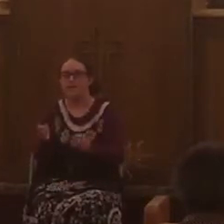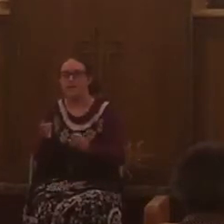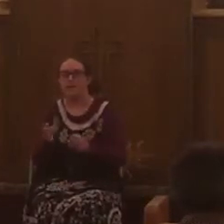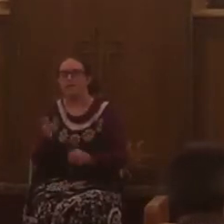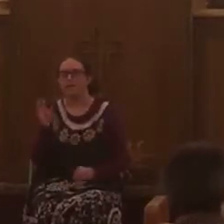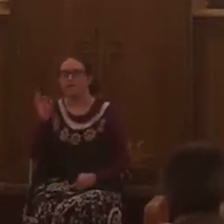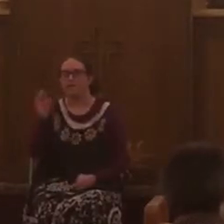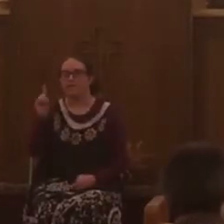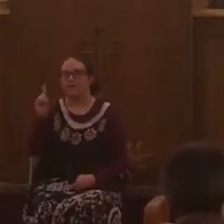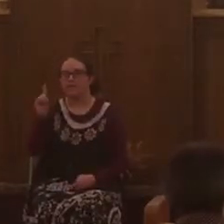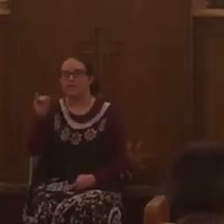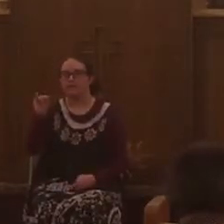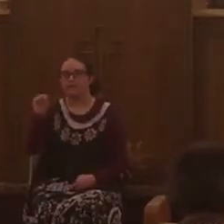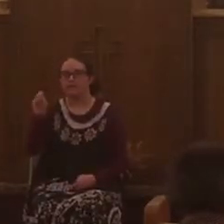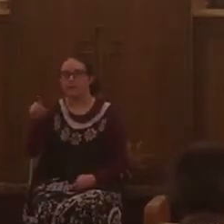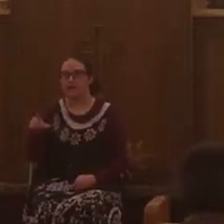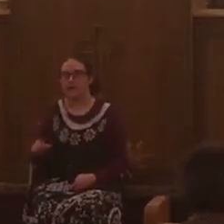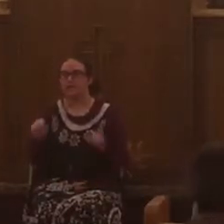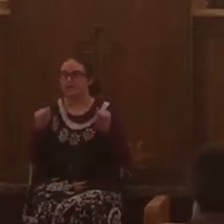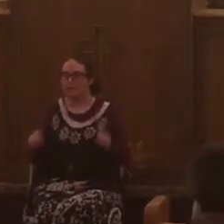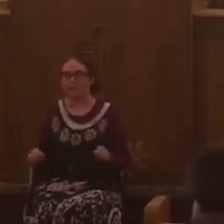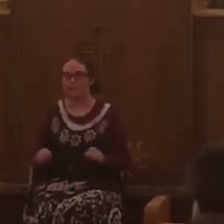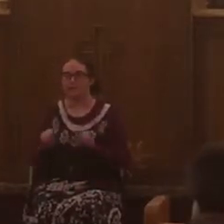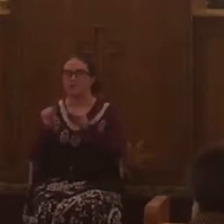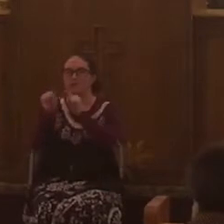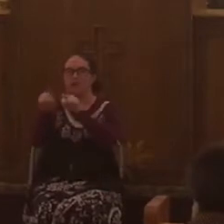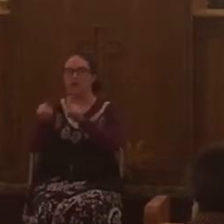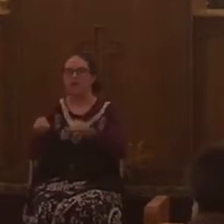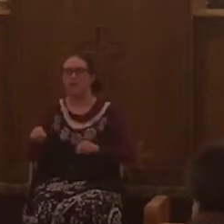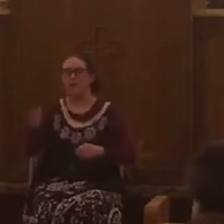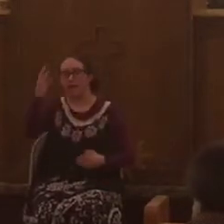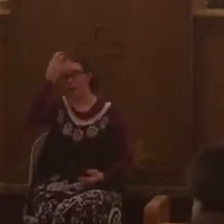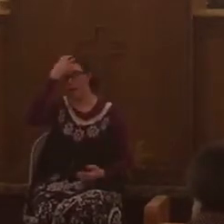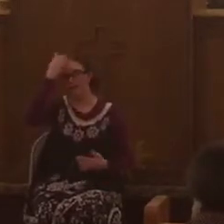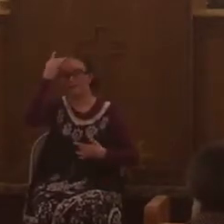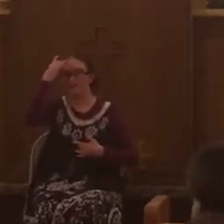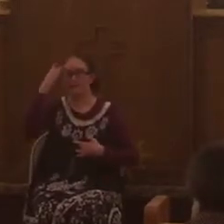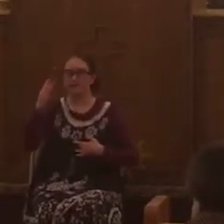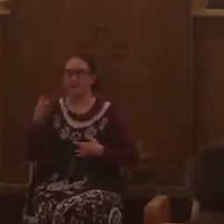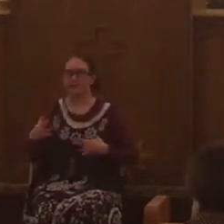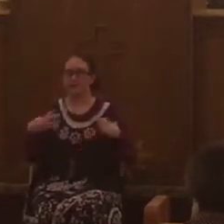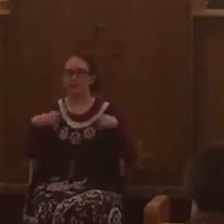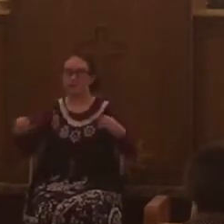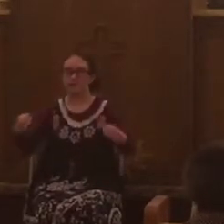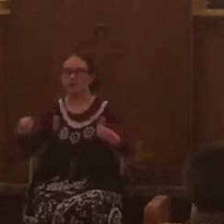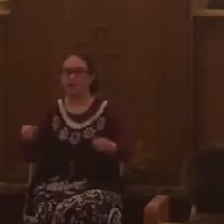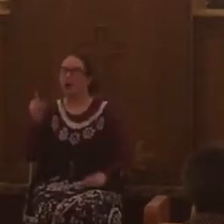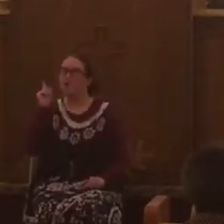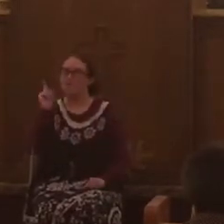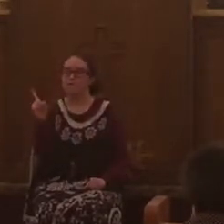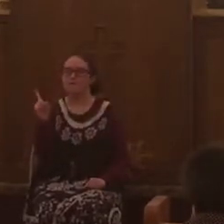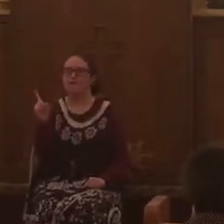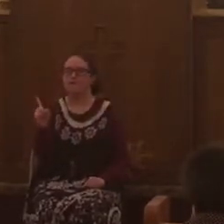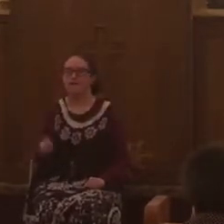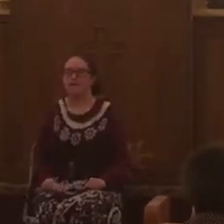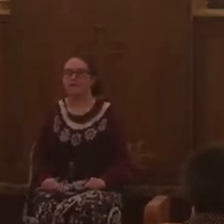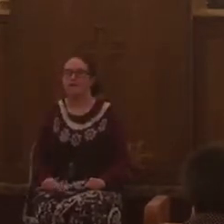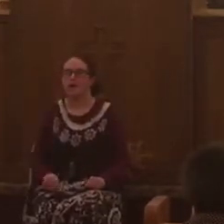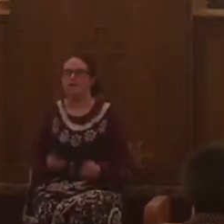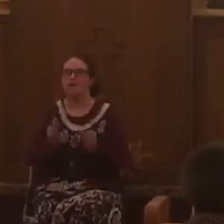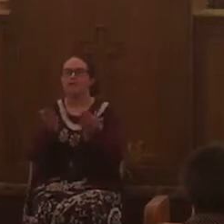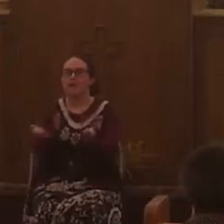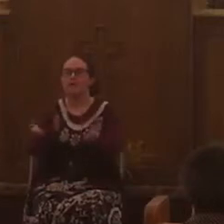can I tell you the secret to it is, you know, we've got to get back to prayer and fasting. Amen.